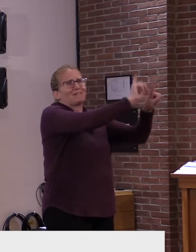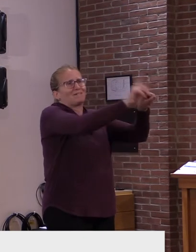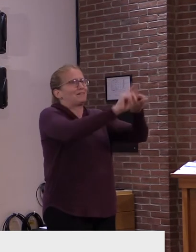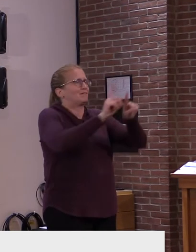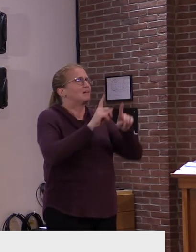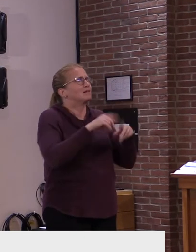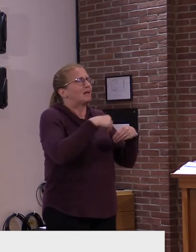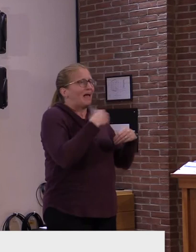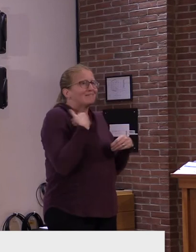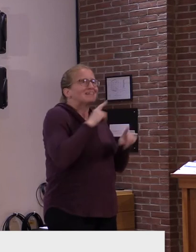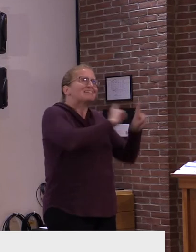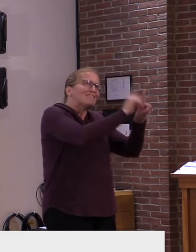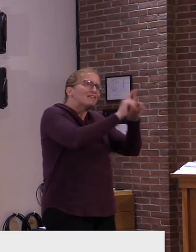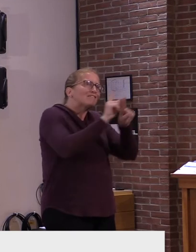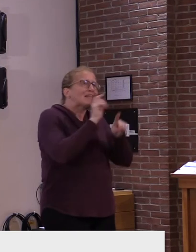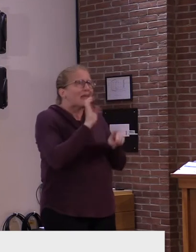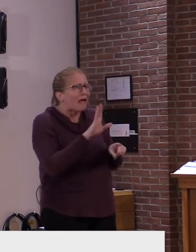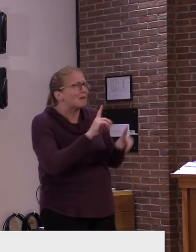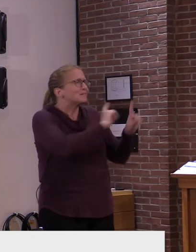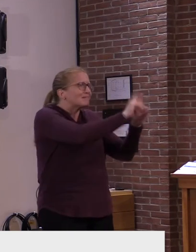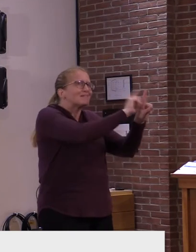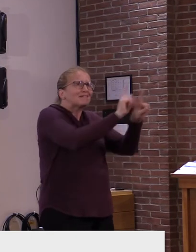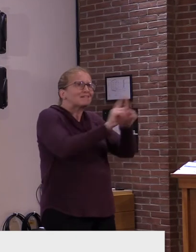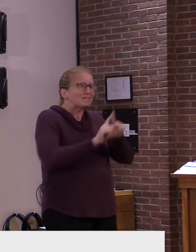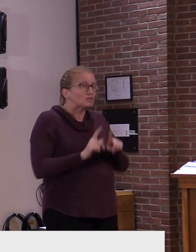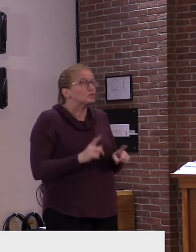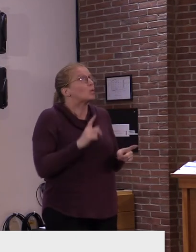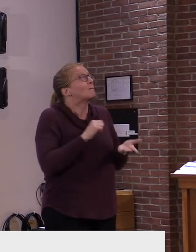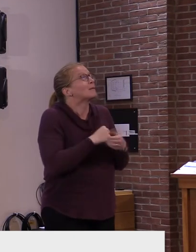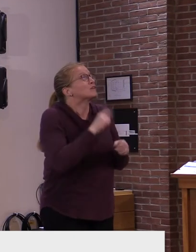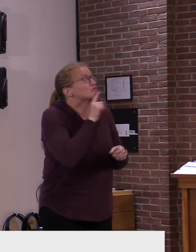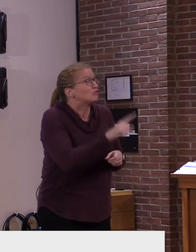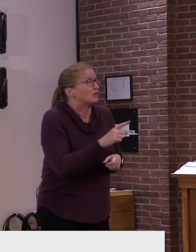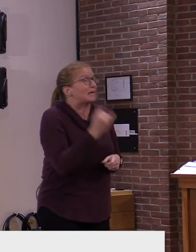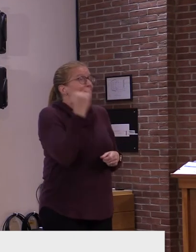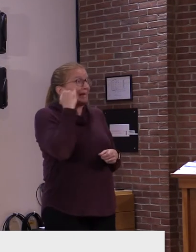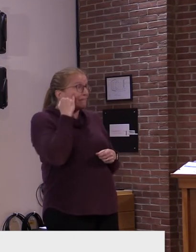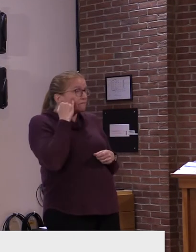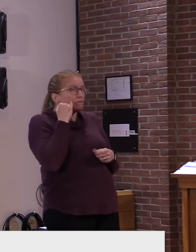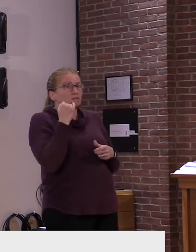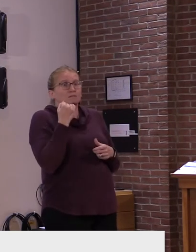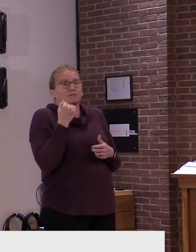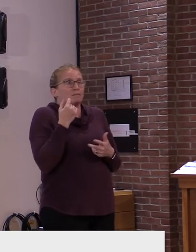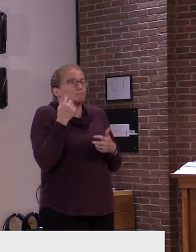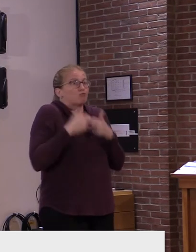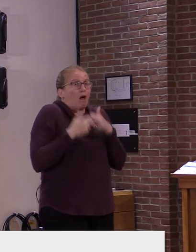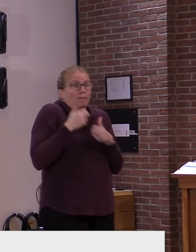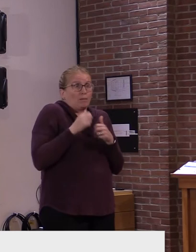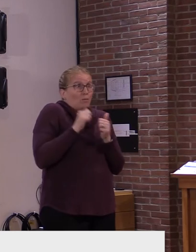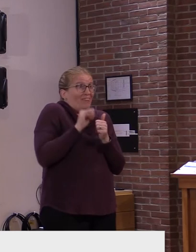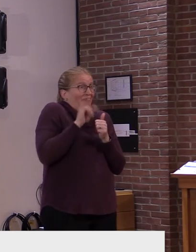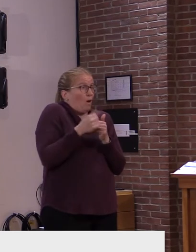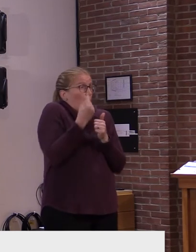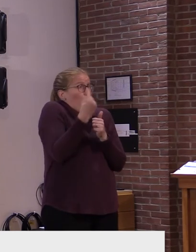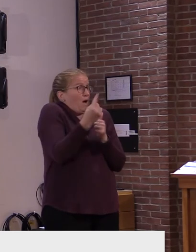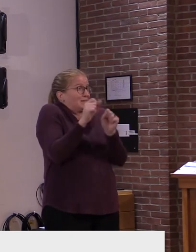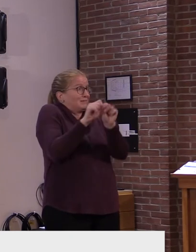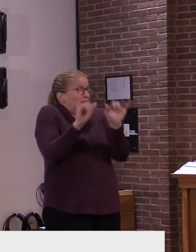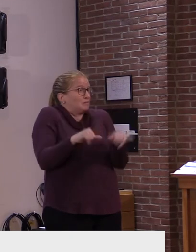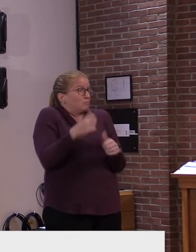had a shortage of reagents or anything along that line at uvm or elsewhere we had a